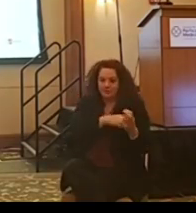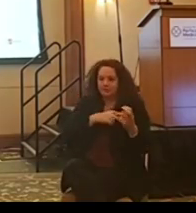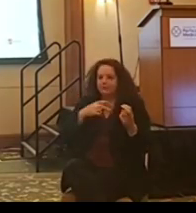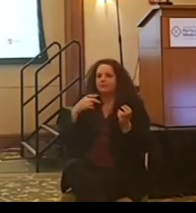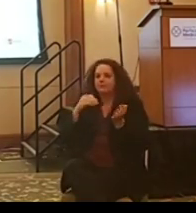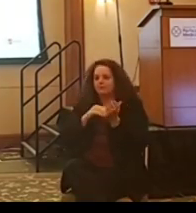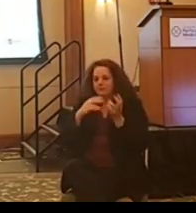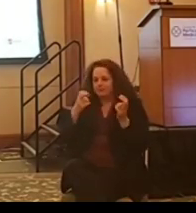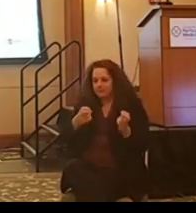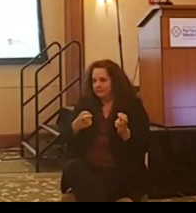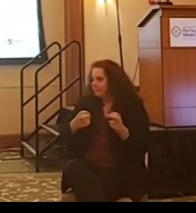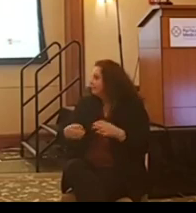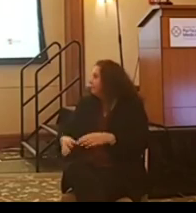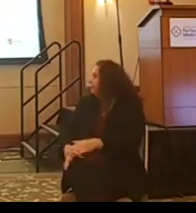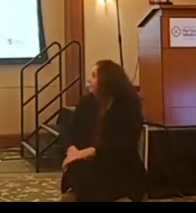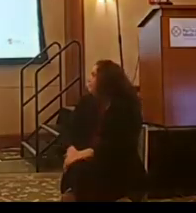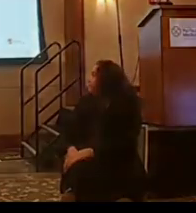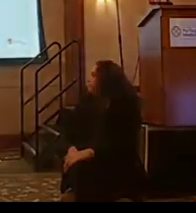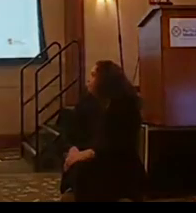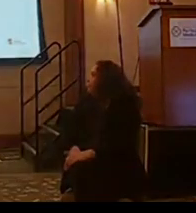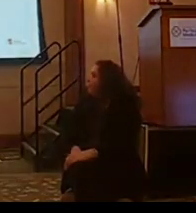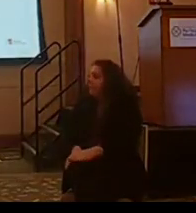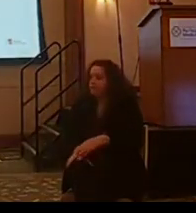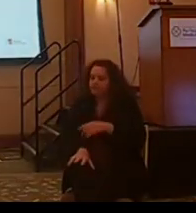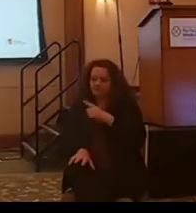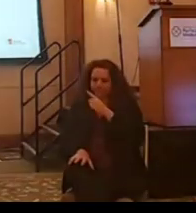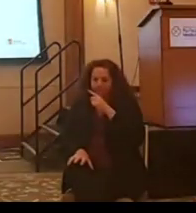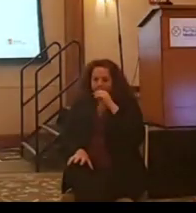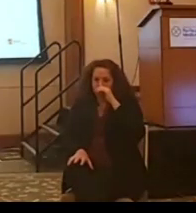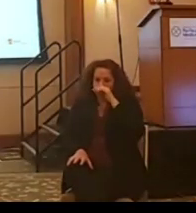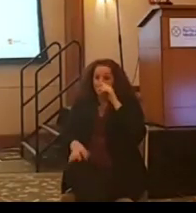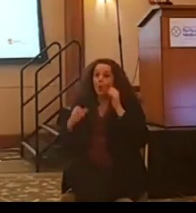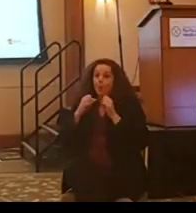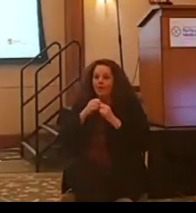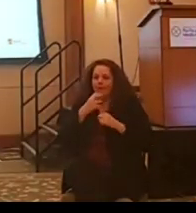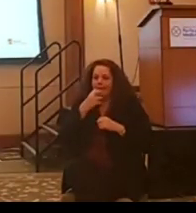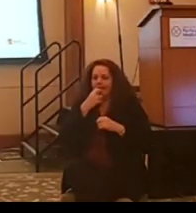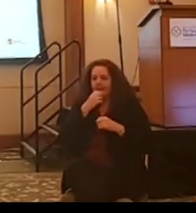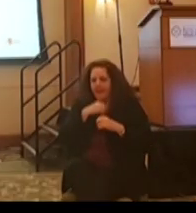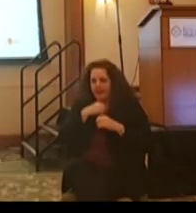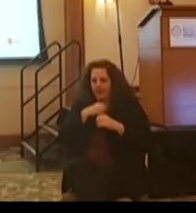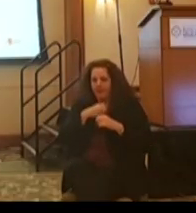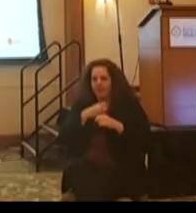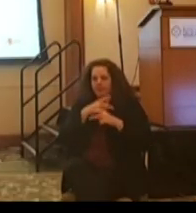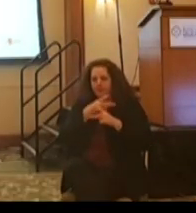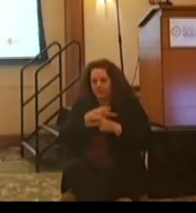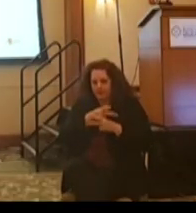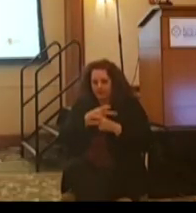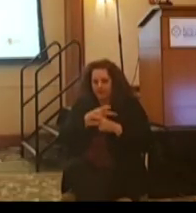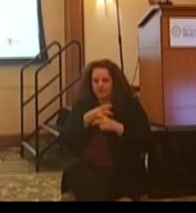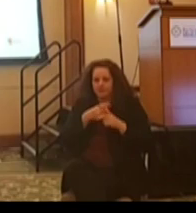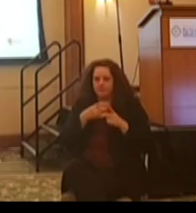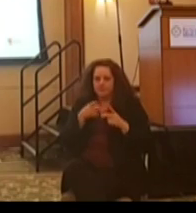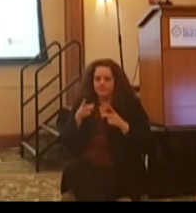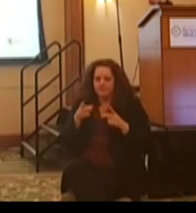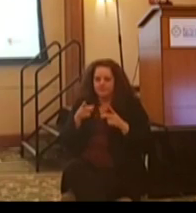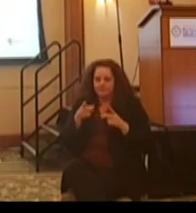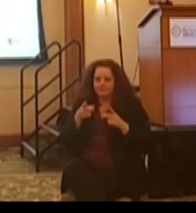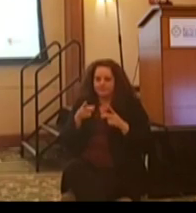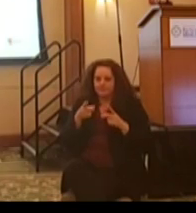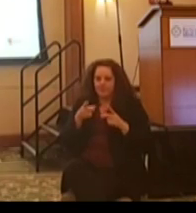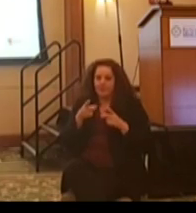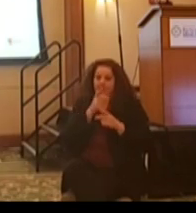kind patient care. So we think about this in this version, we have a clinician and a patient who are coming